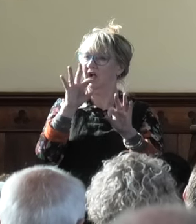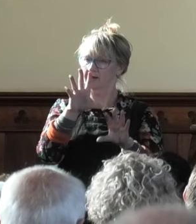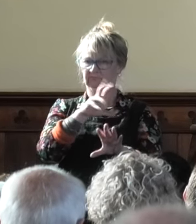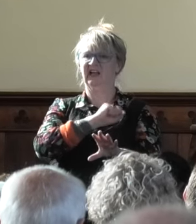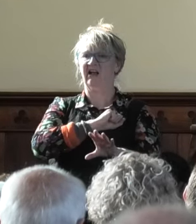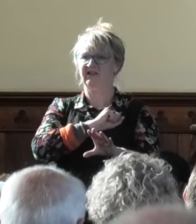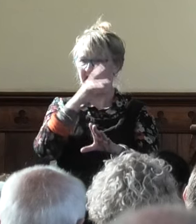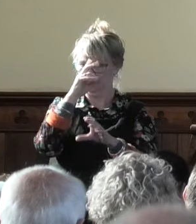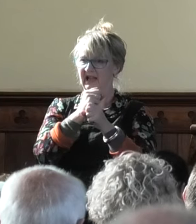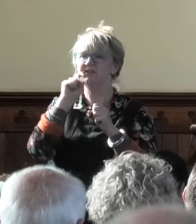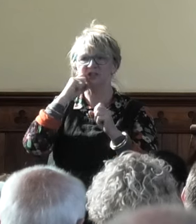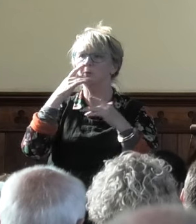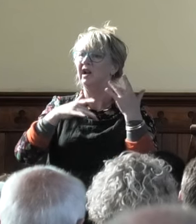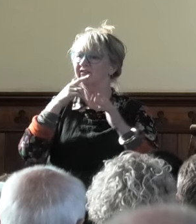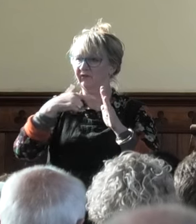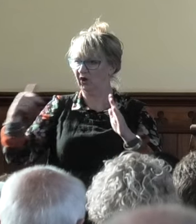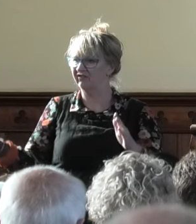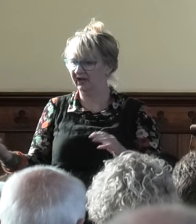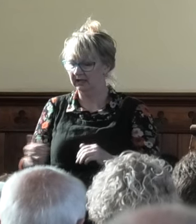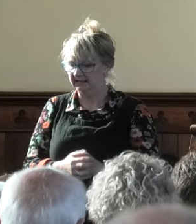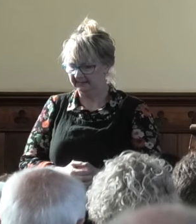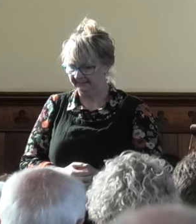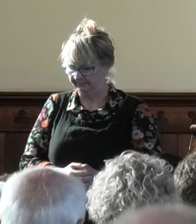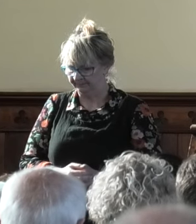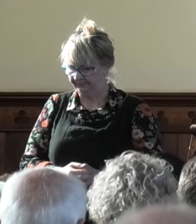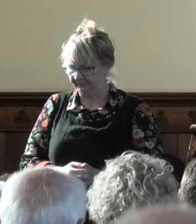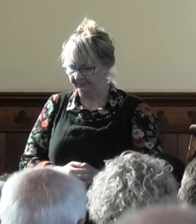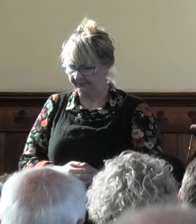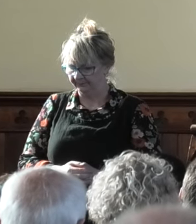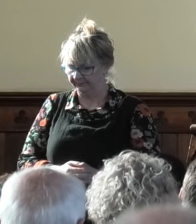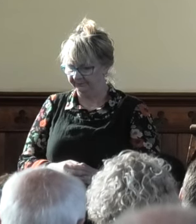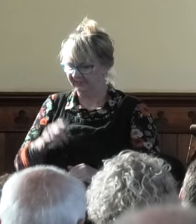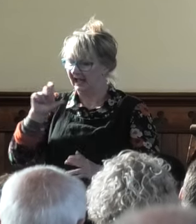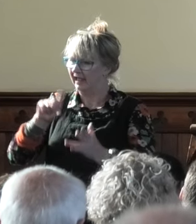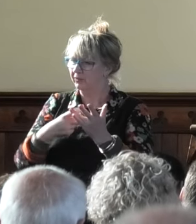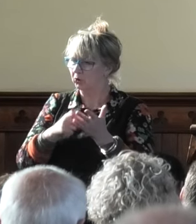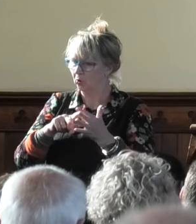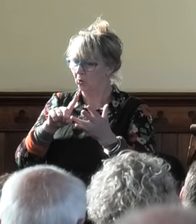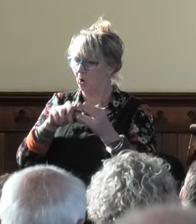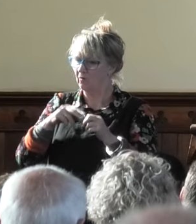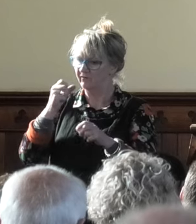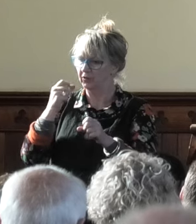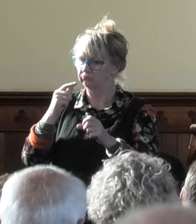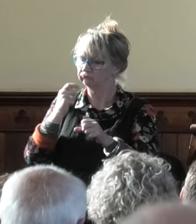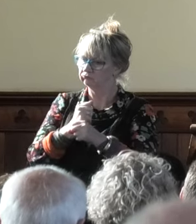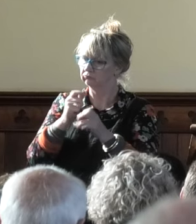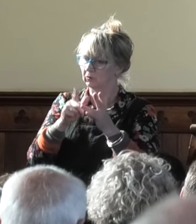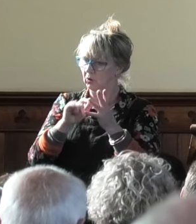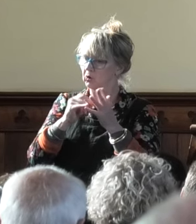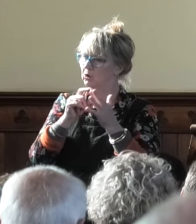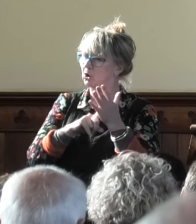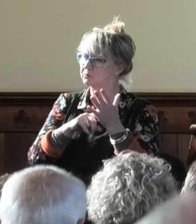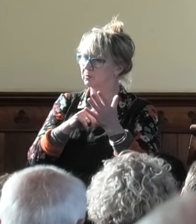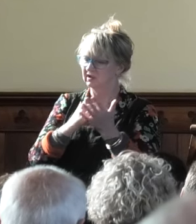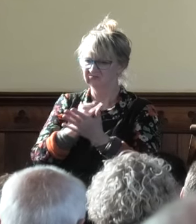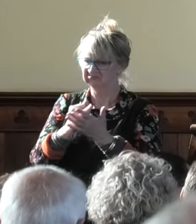assurance. She also knew that at the core of the gospel, or the good news, is that her sin has been dealt with. Rinska was